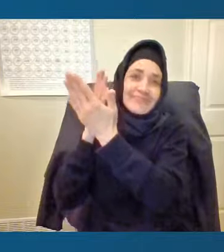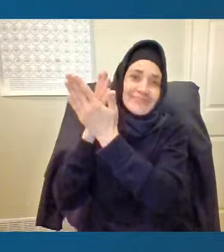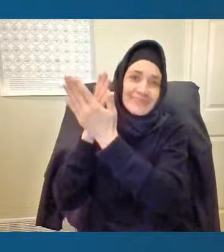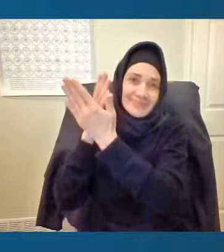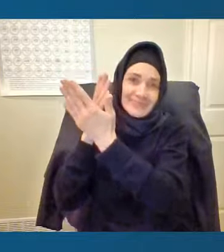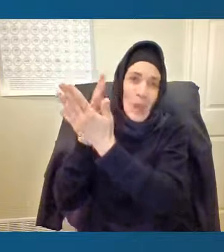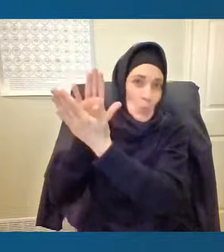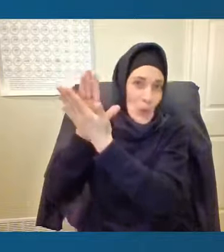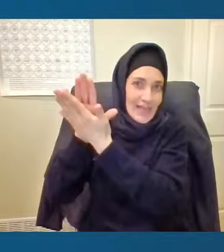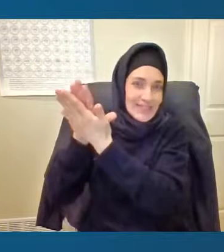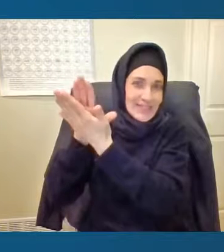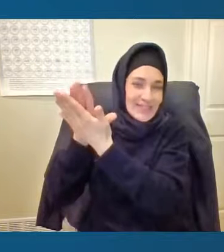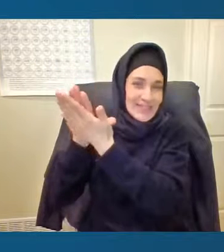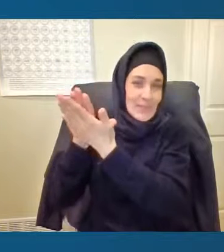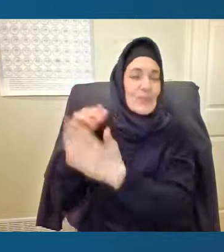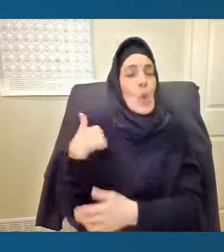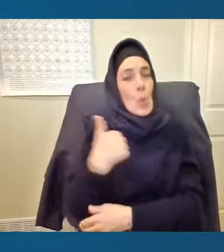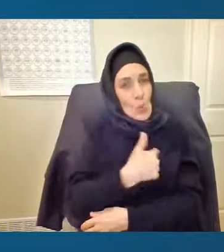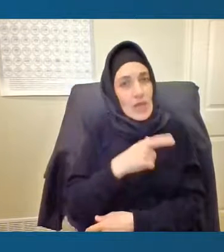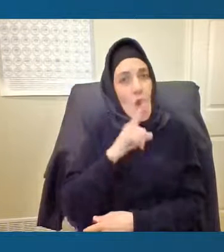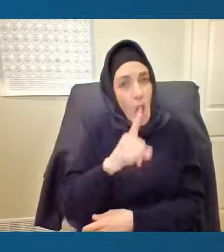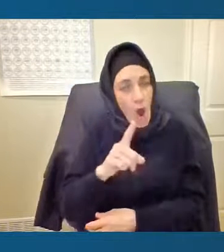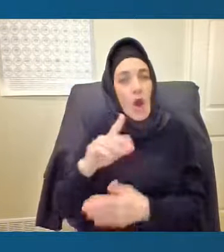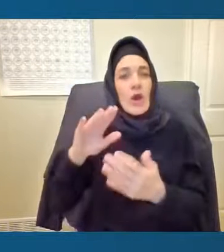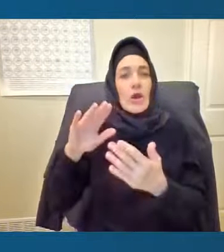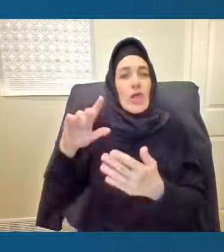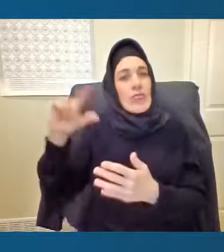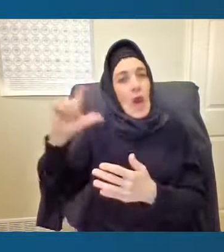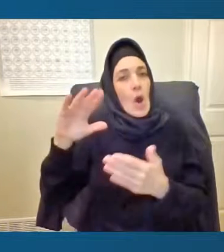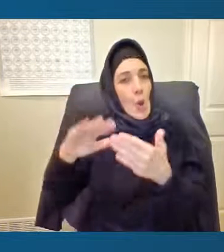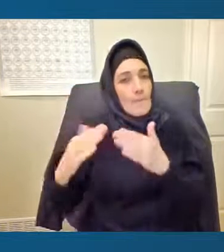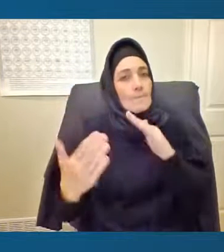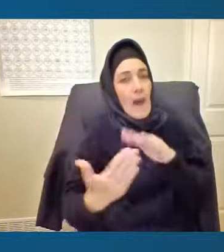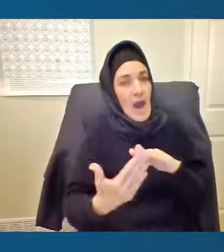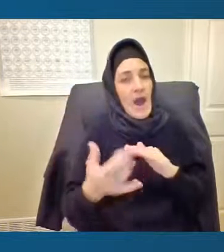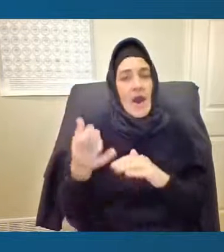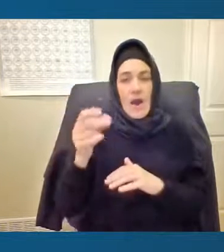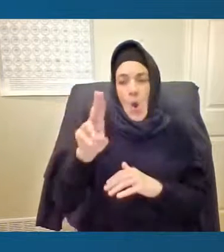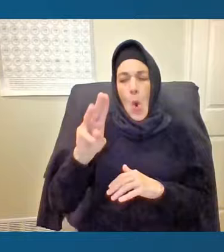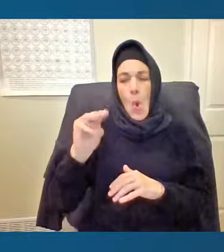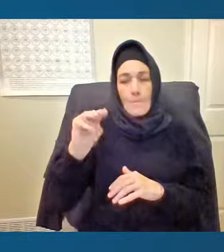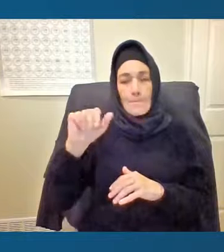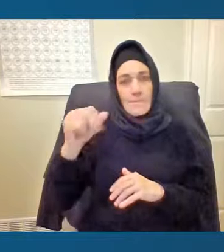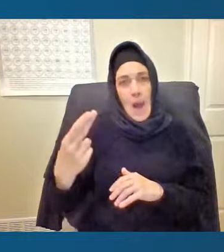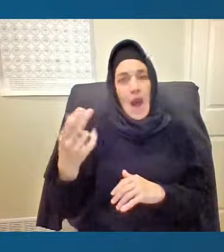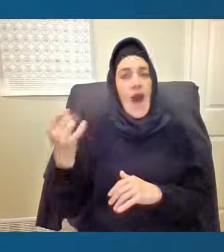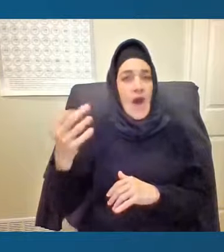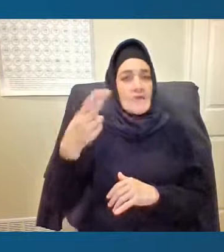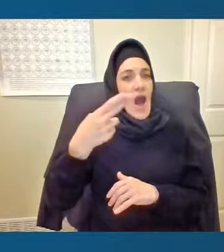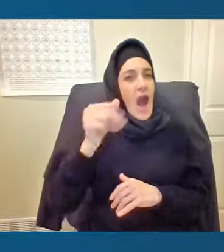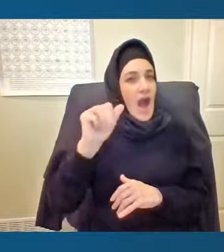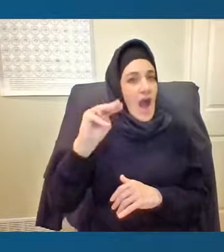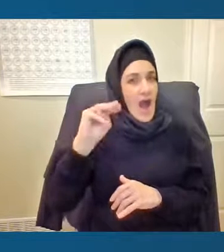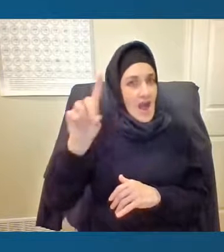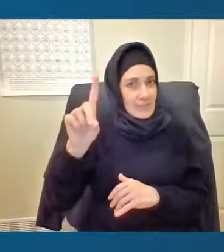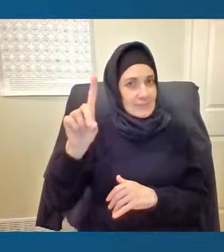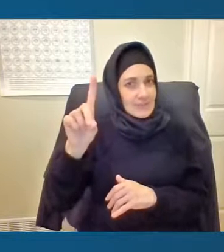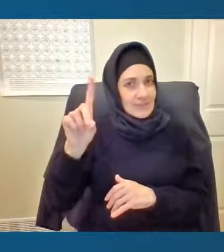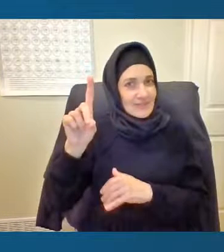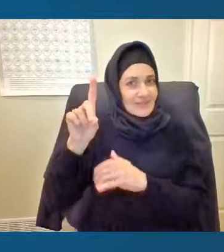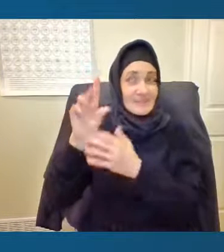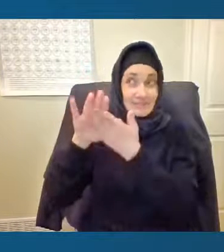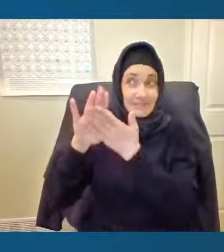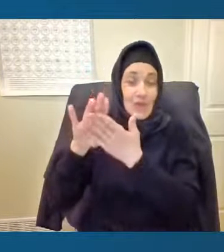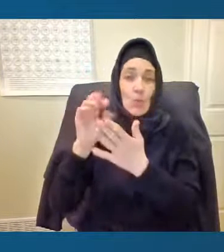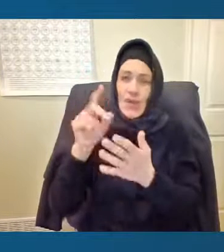of hamd, brothers and sisters. That means regardless of your sins, stop thinking about your sins. Focus